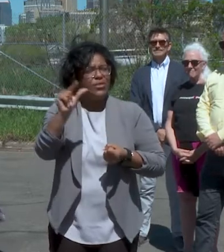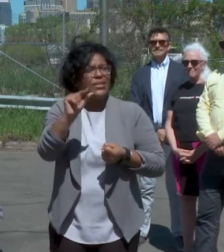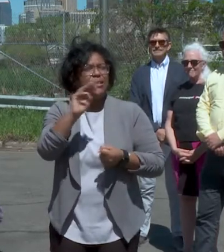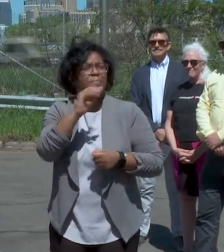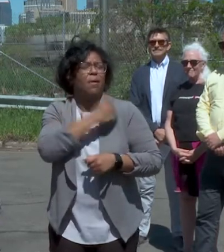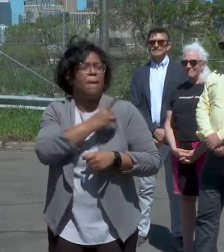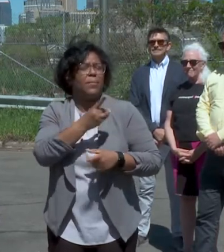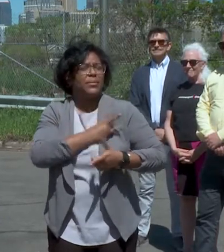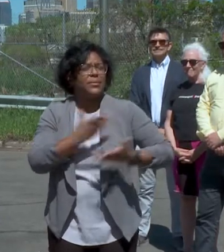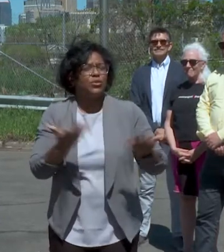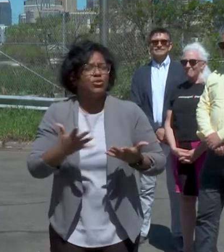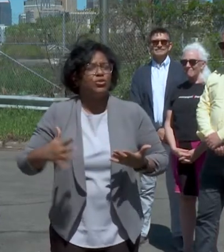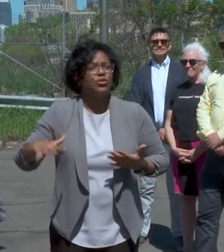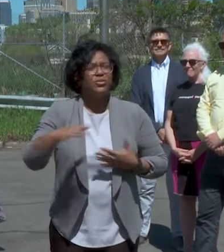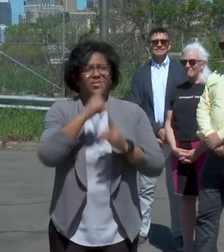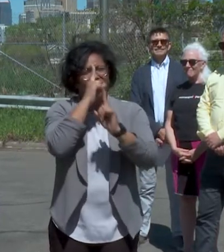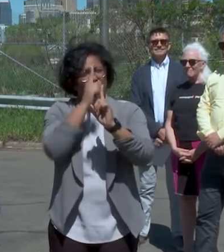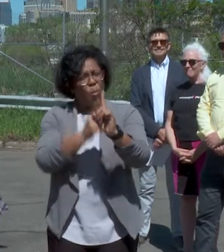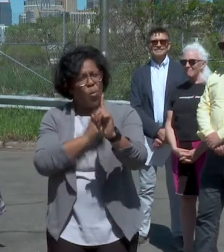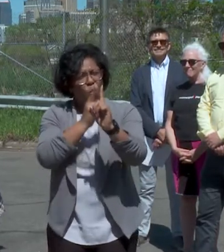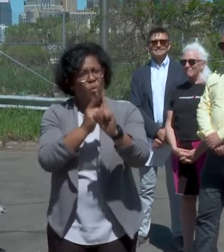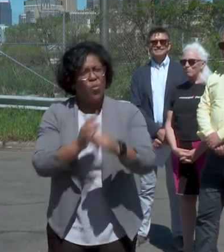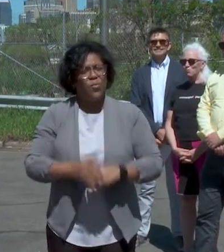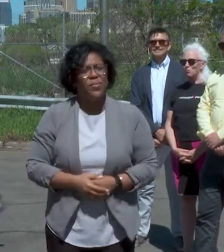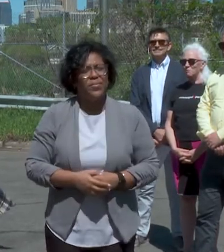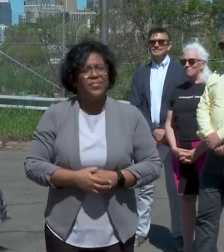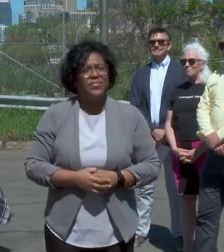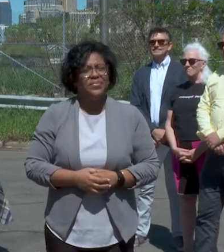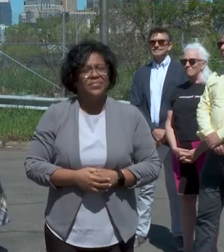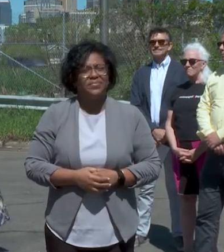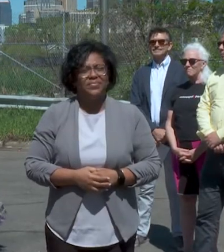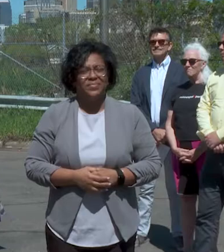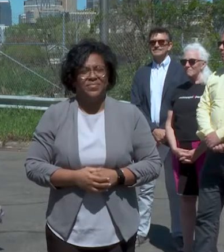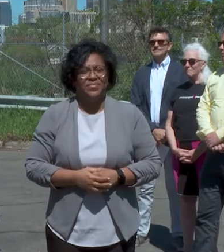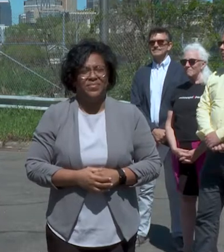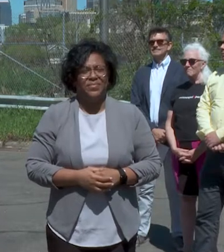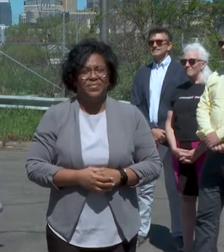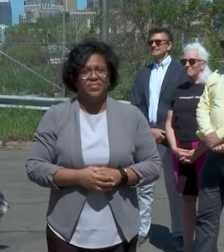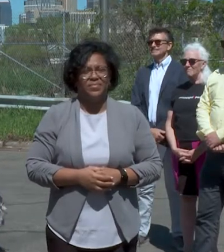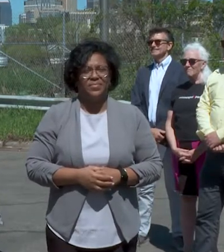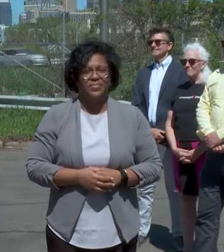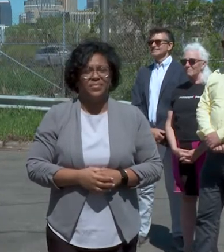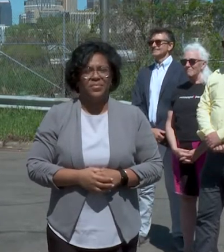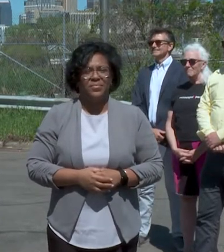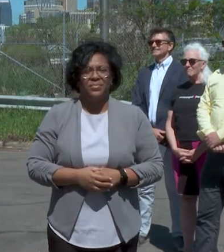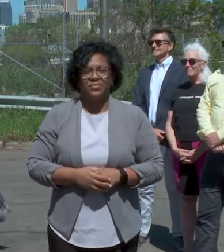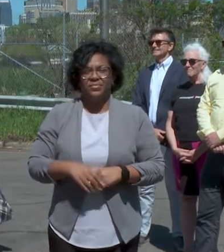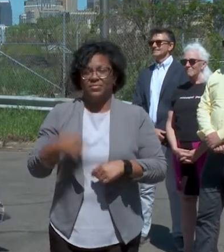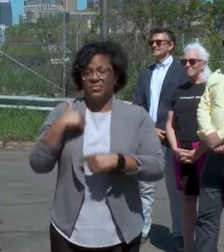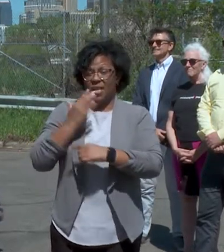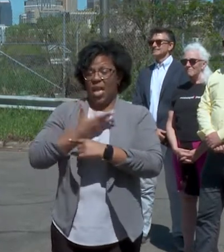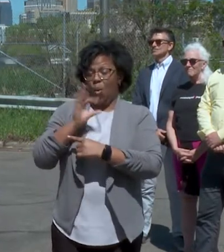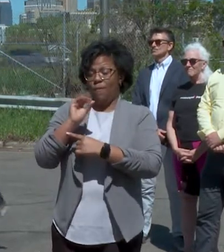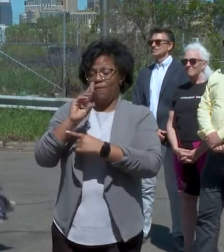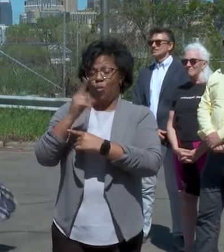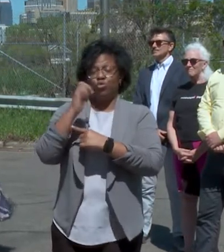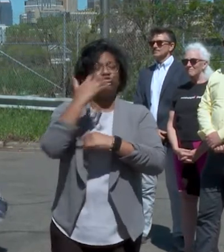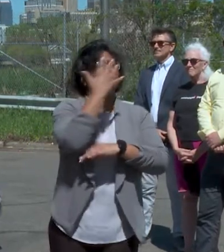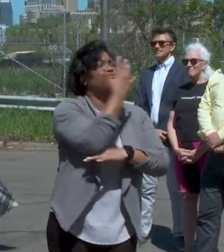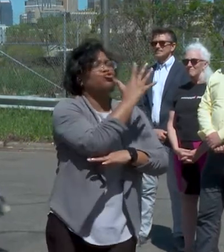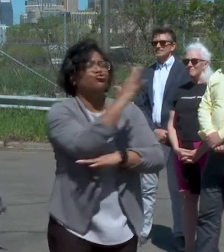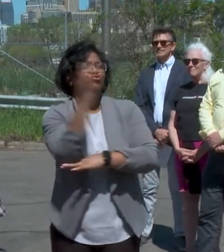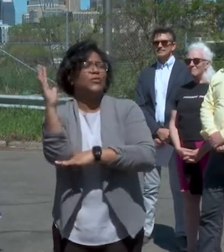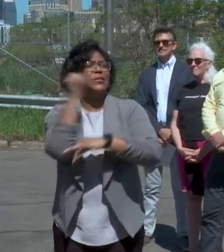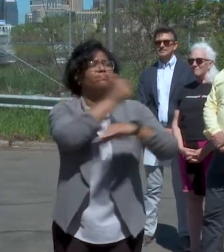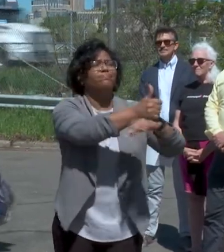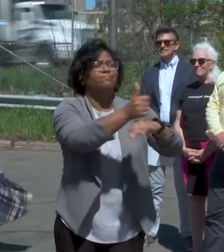Resiliency Initiative. Through our forestry department, MPRB manages and cares for over